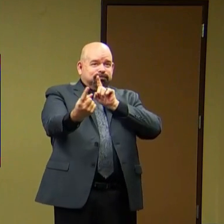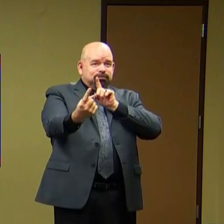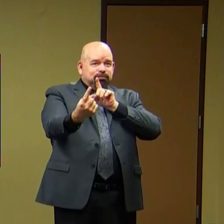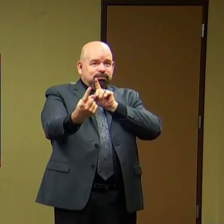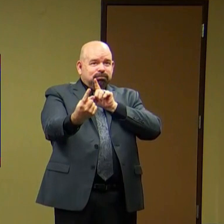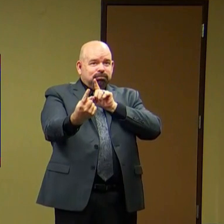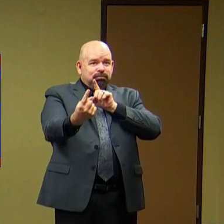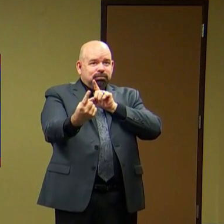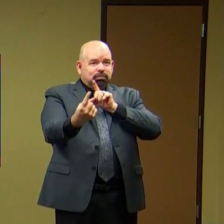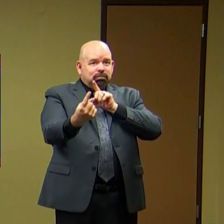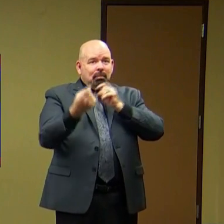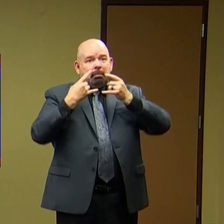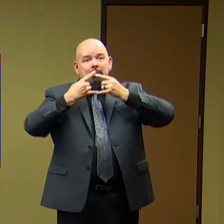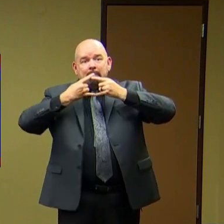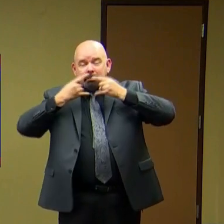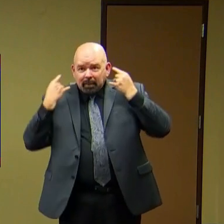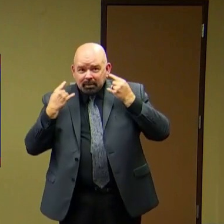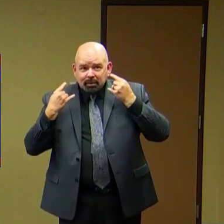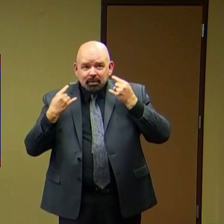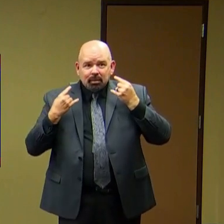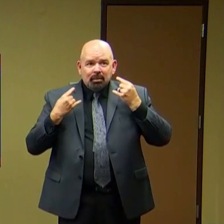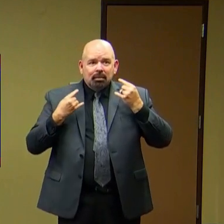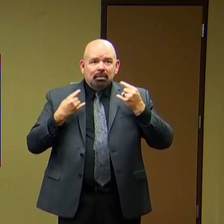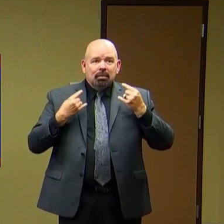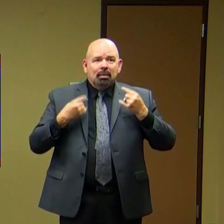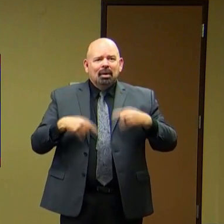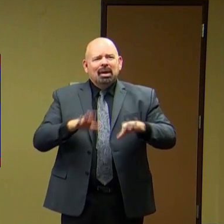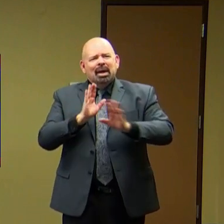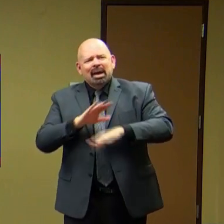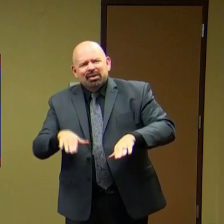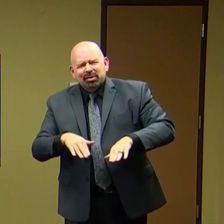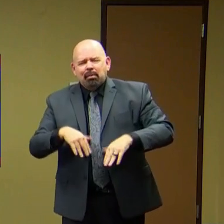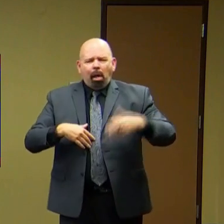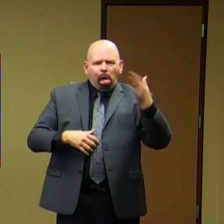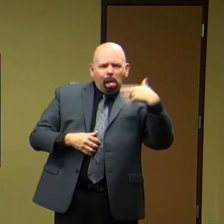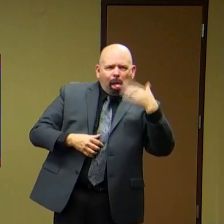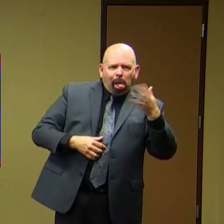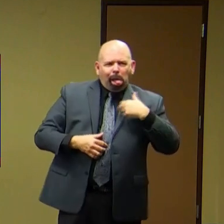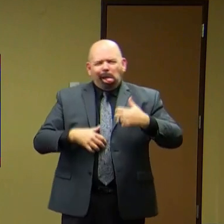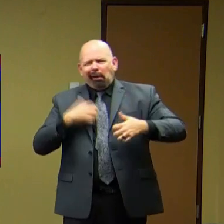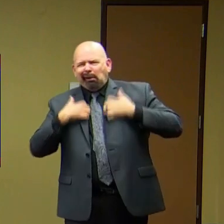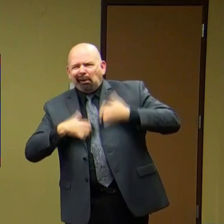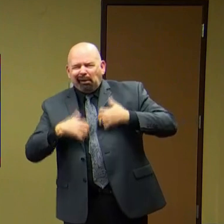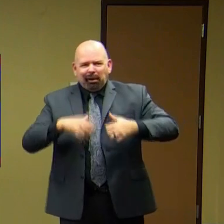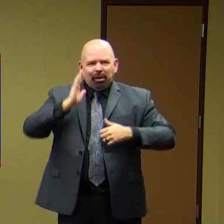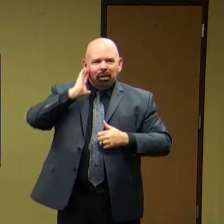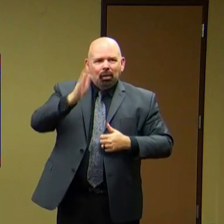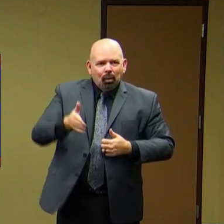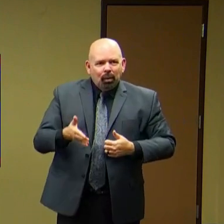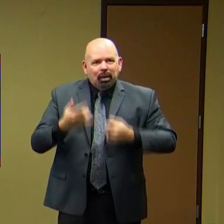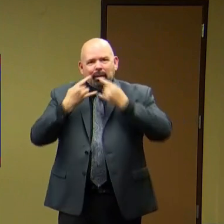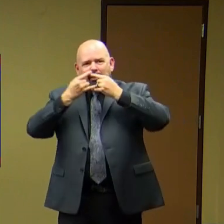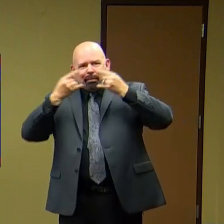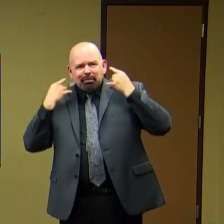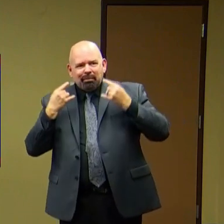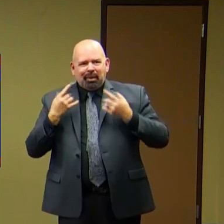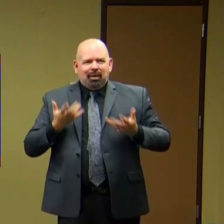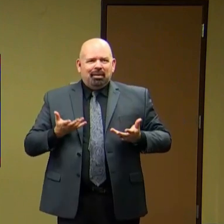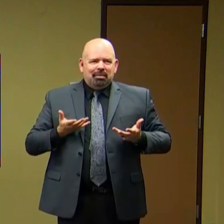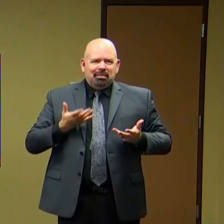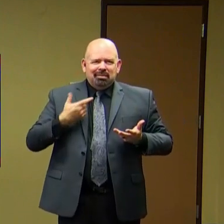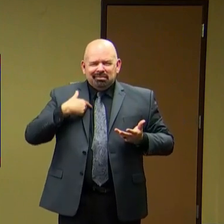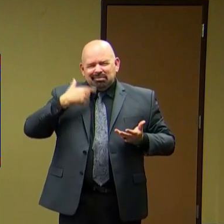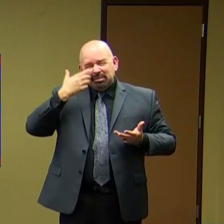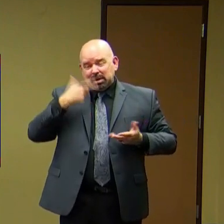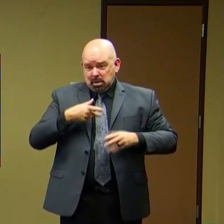on. Our kids will be hot, they're excited, they're not going to be 100% compliant with masking, at least